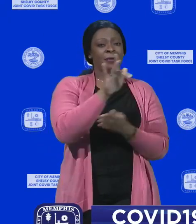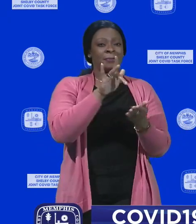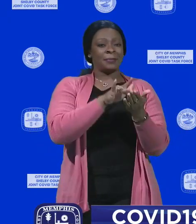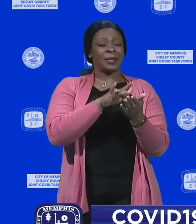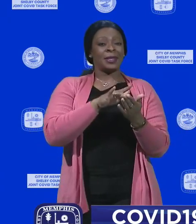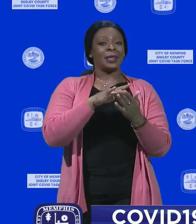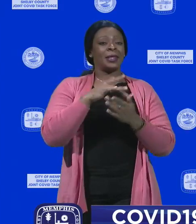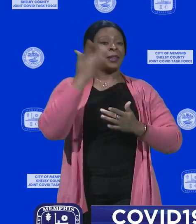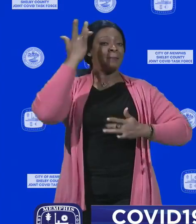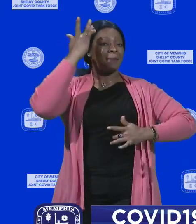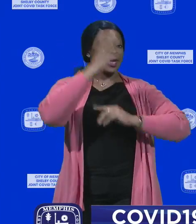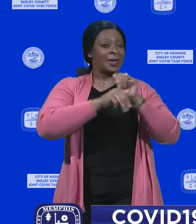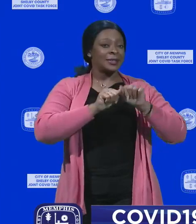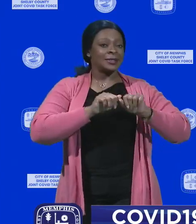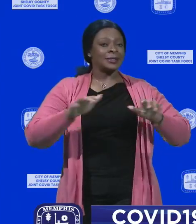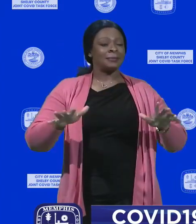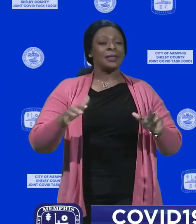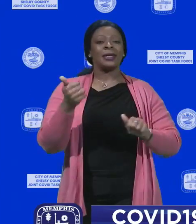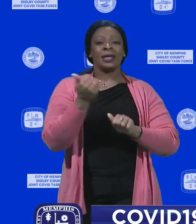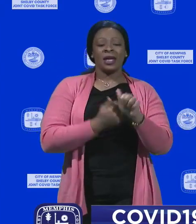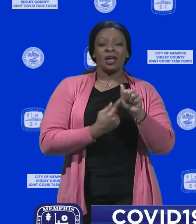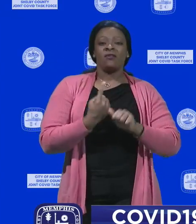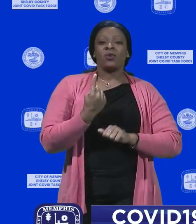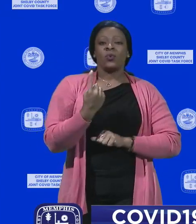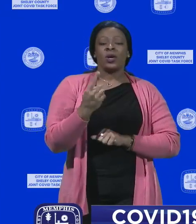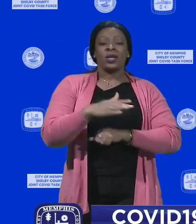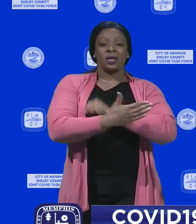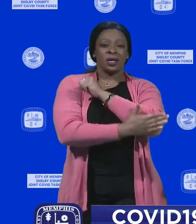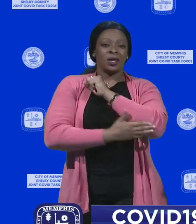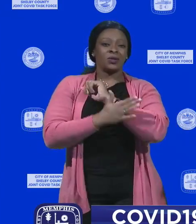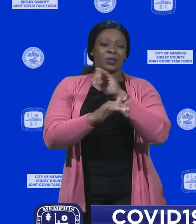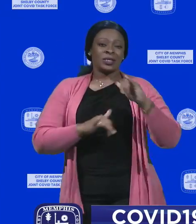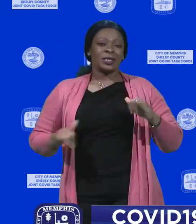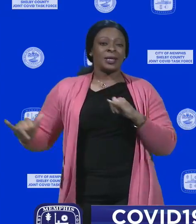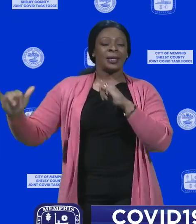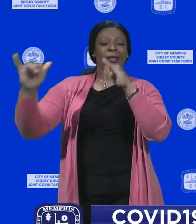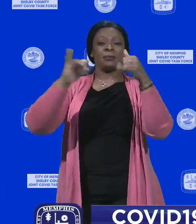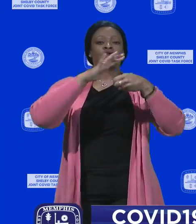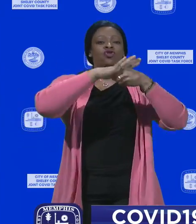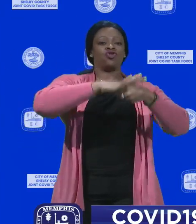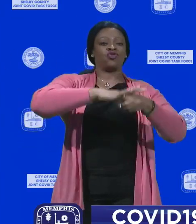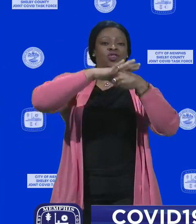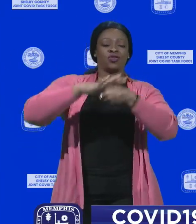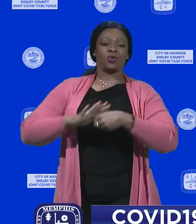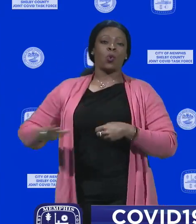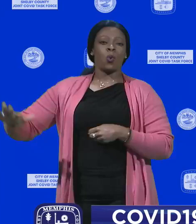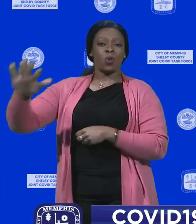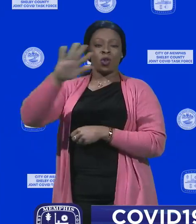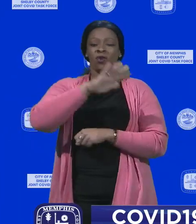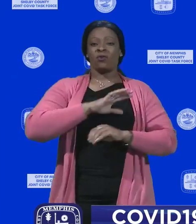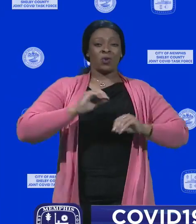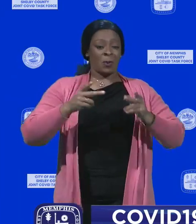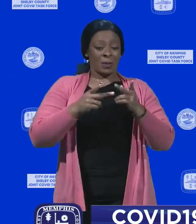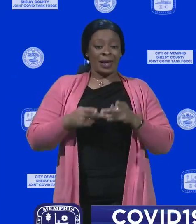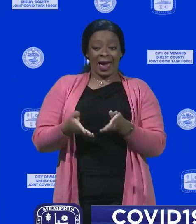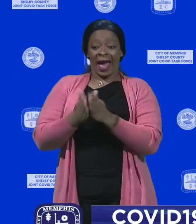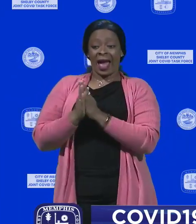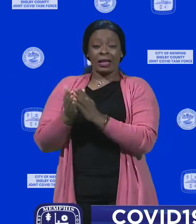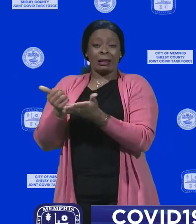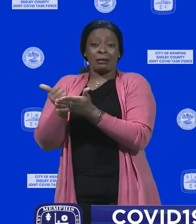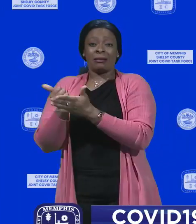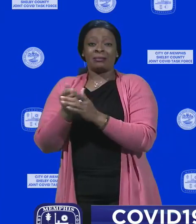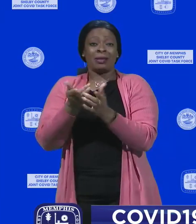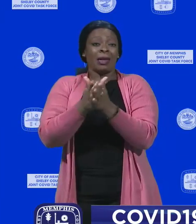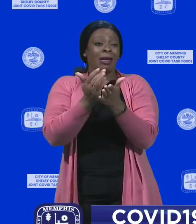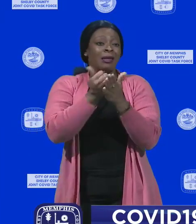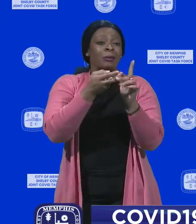of the pandemic, remember that everybody else in the country was similarly stressed. So there really was no place to ask for help,